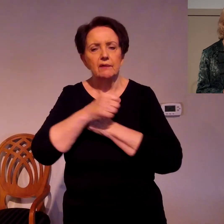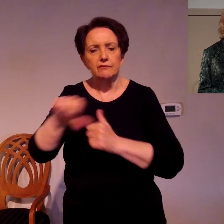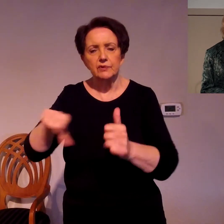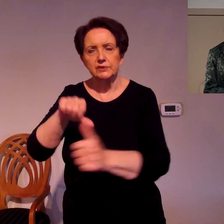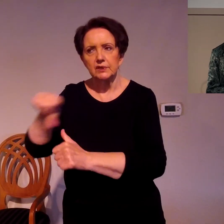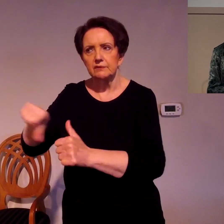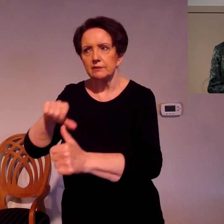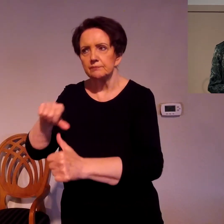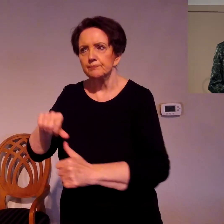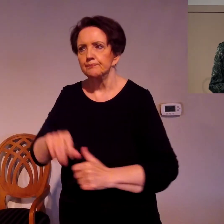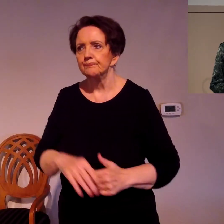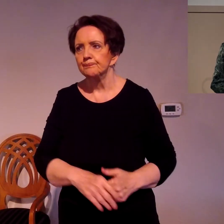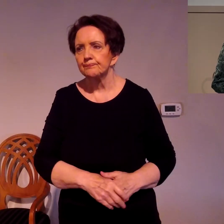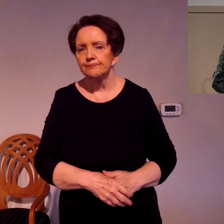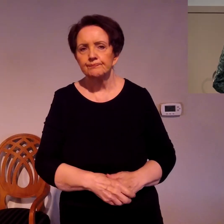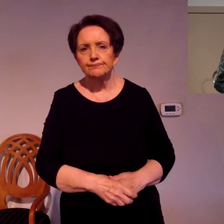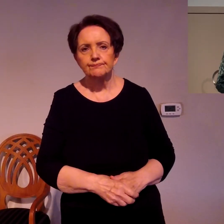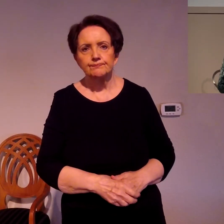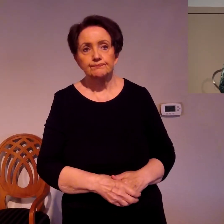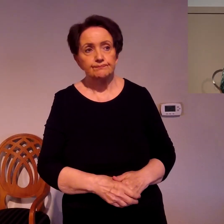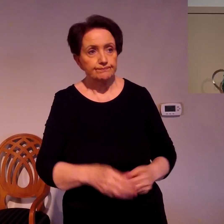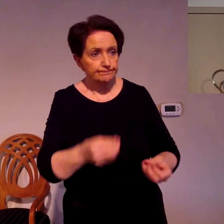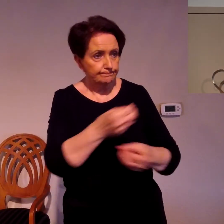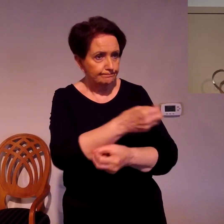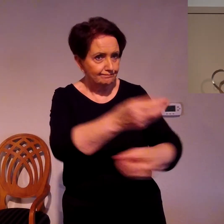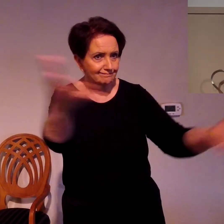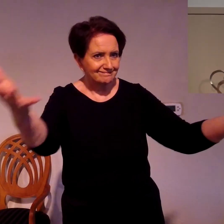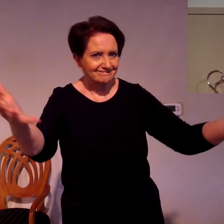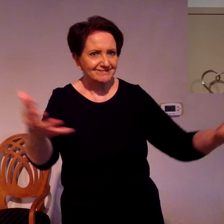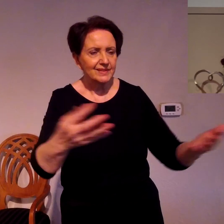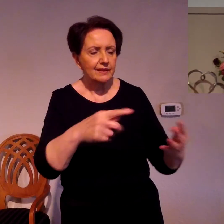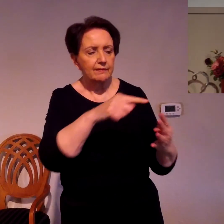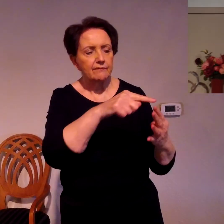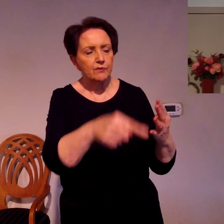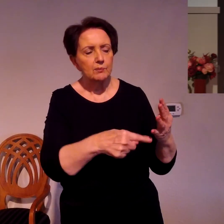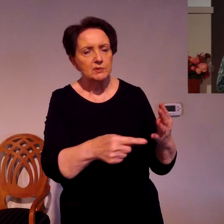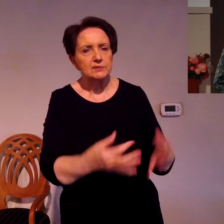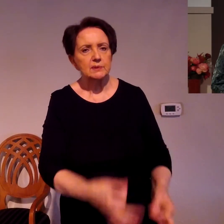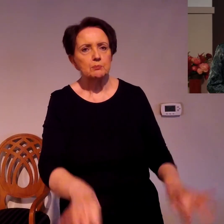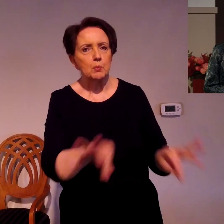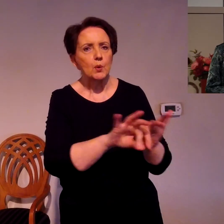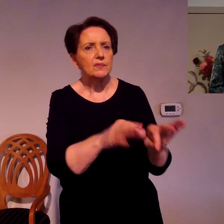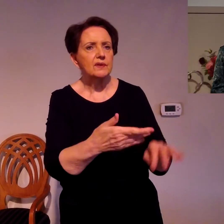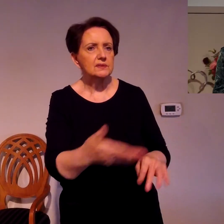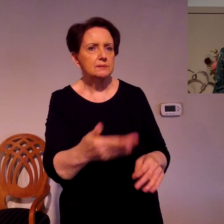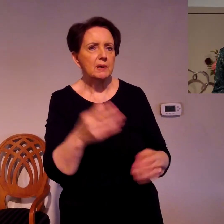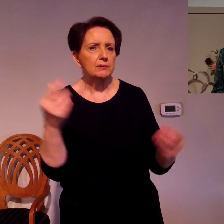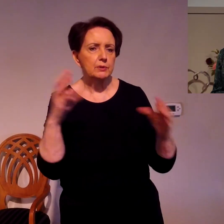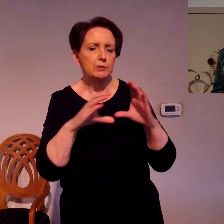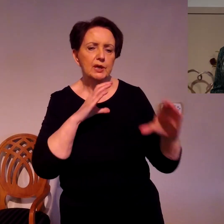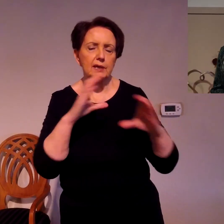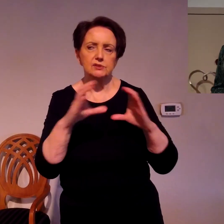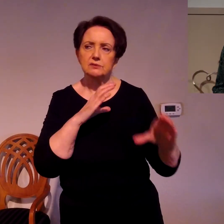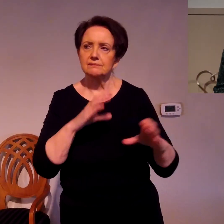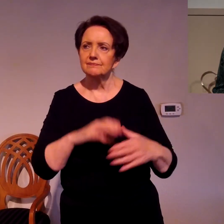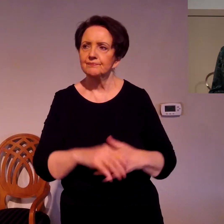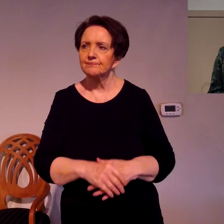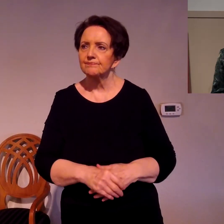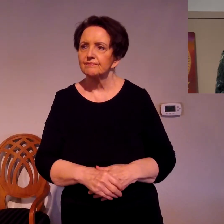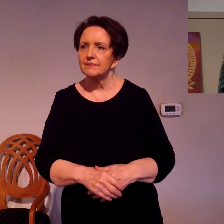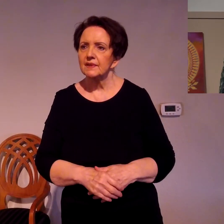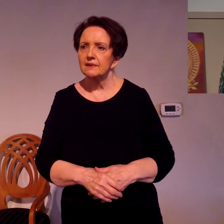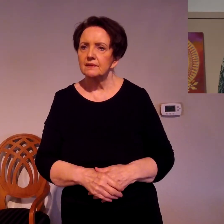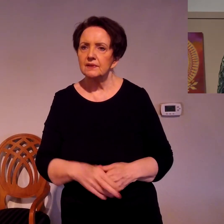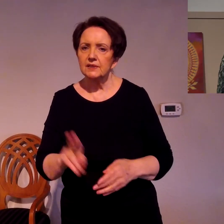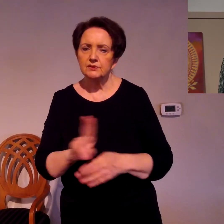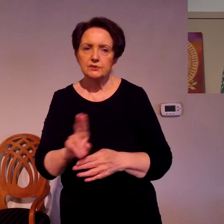other. So there you go, the 4 most important things that I know about communication, and let us use